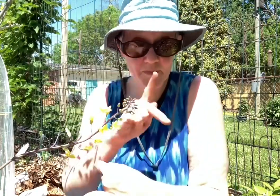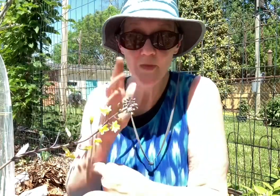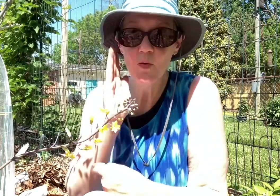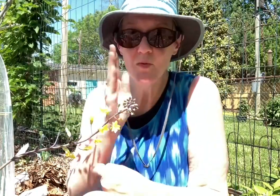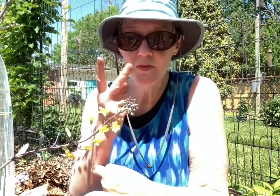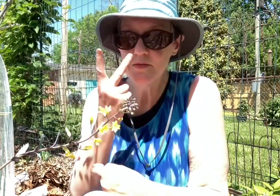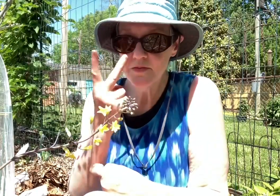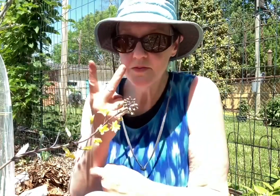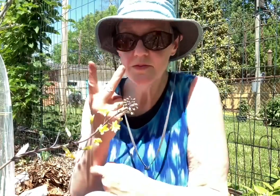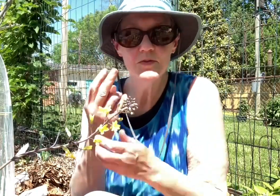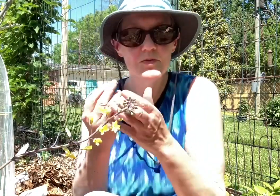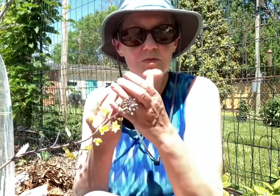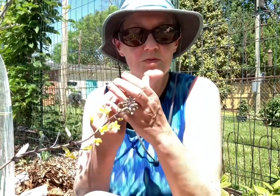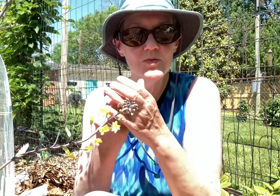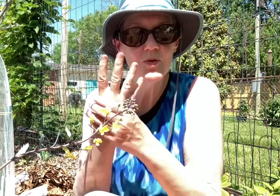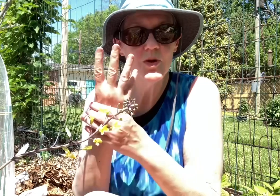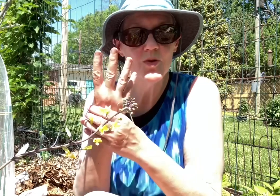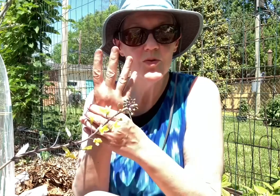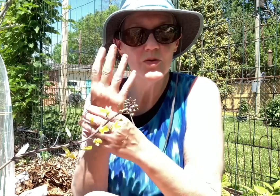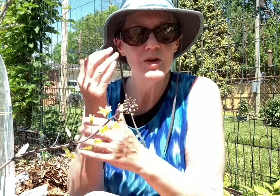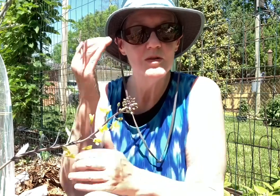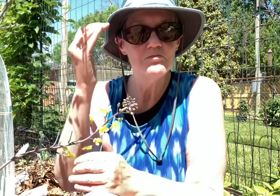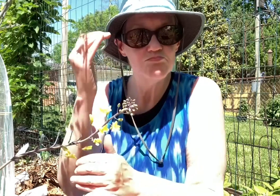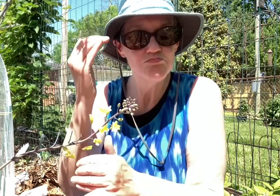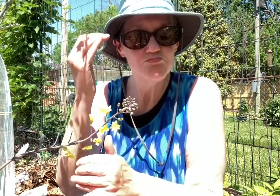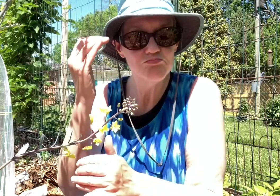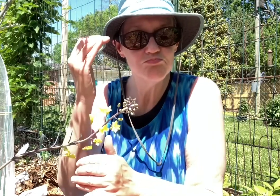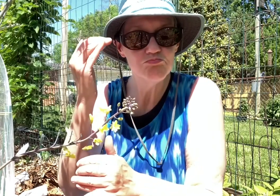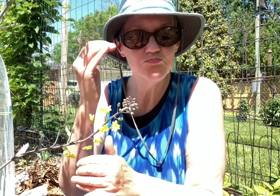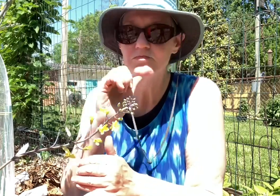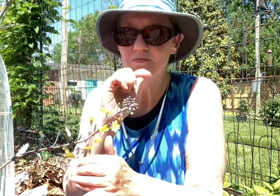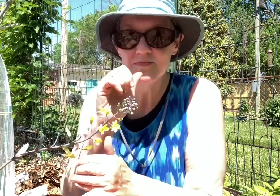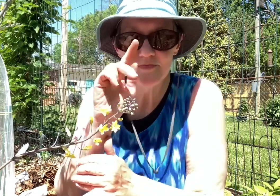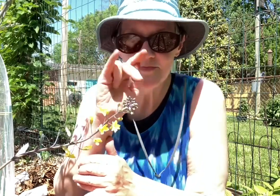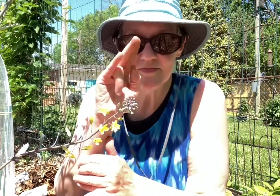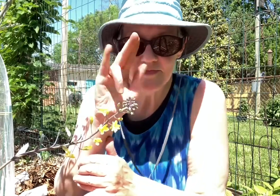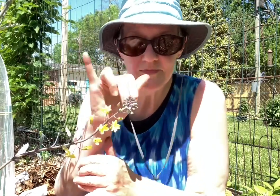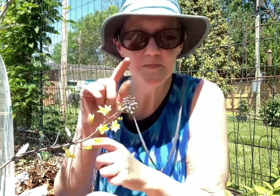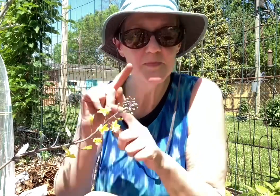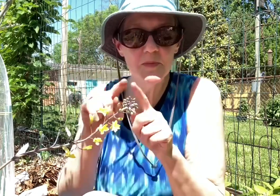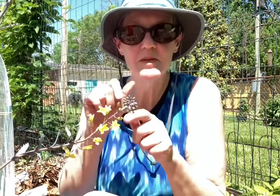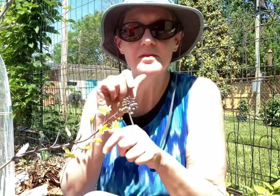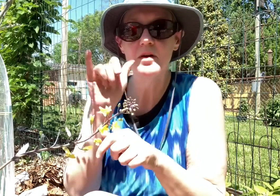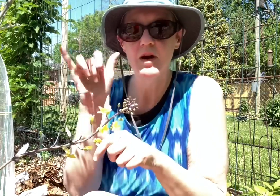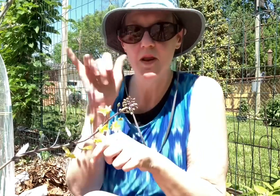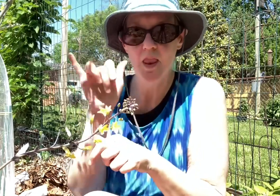There'll be more shade. And if you come back and check, you'll see that these don't grow as large.